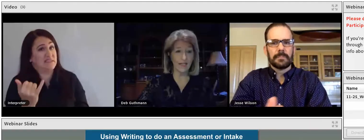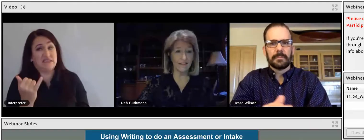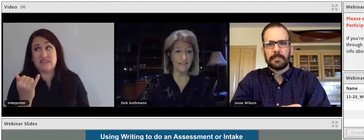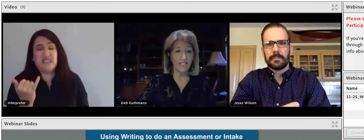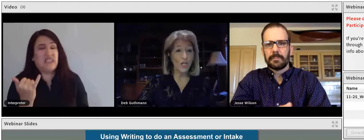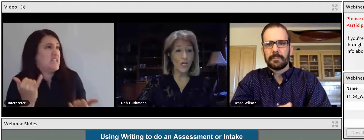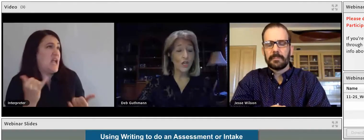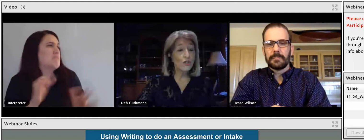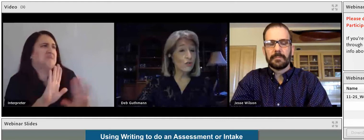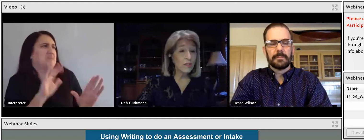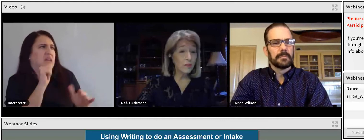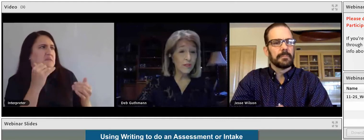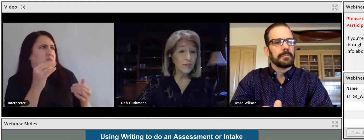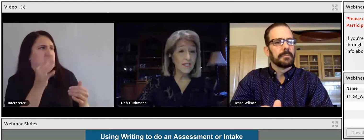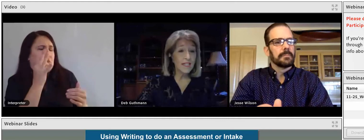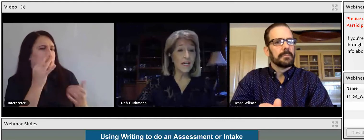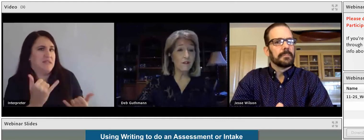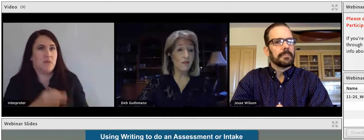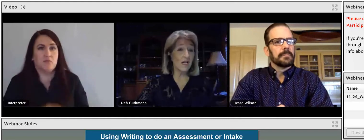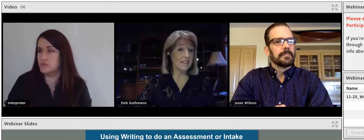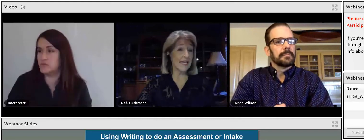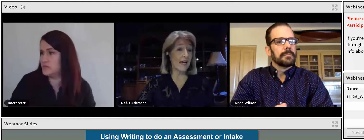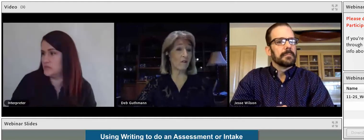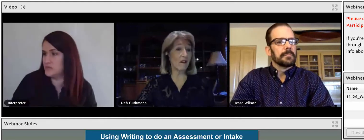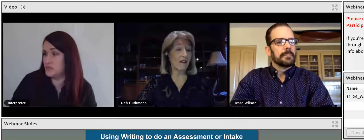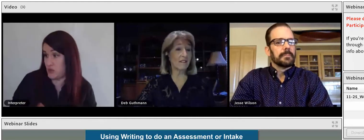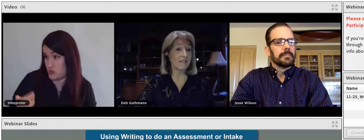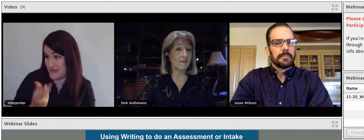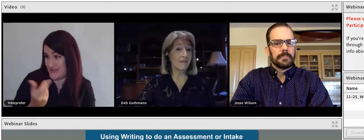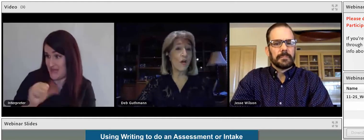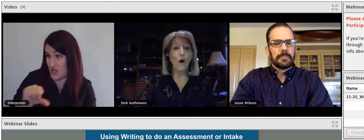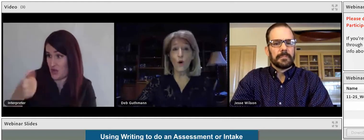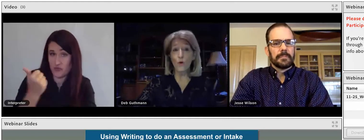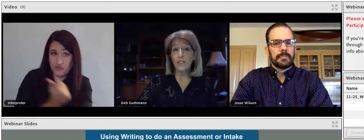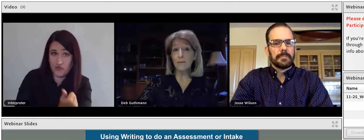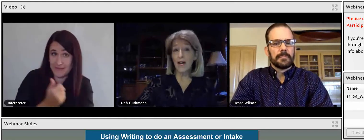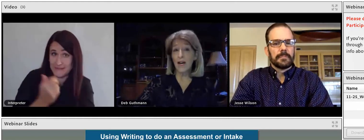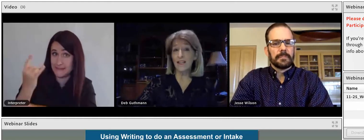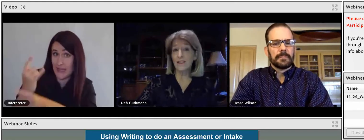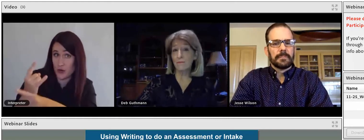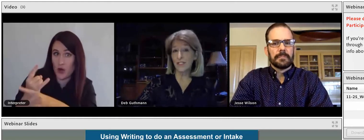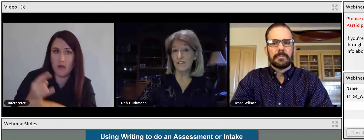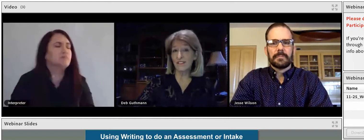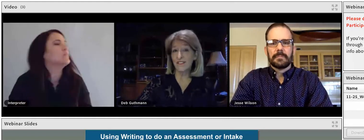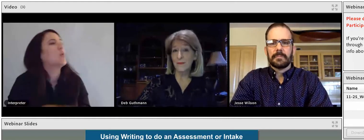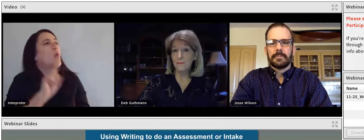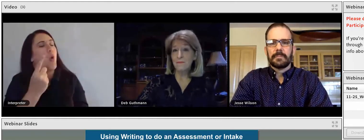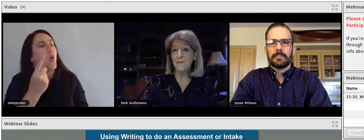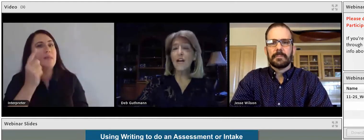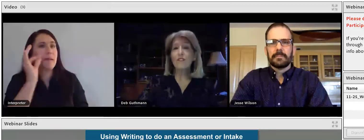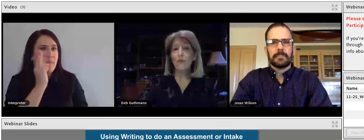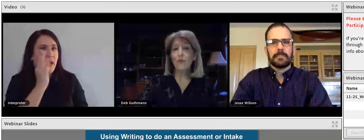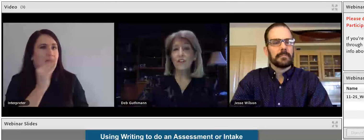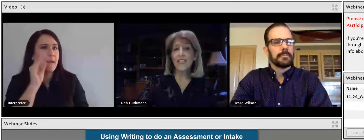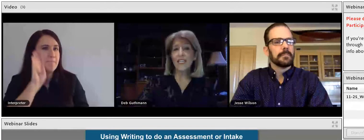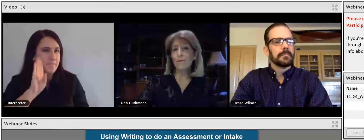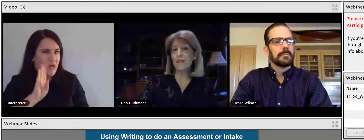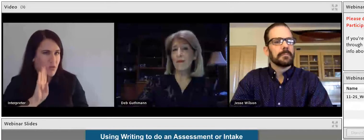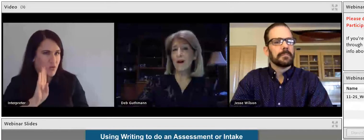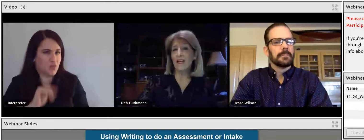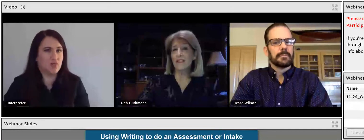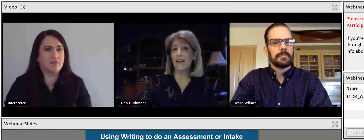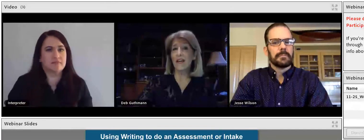smoke today. Do you use any other drugs? Alcohol? Only pot and beer. Now it's